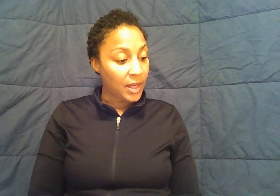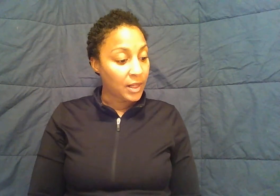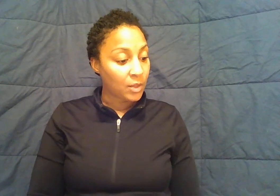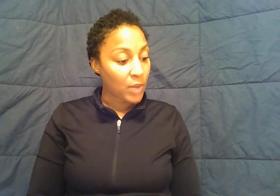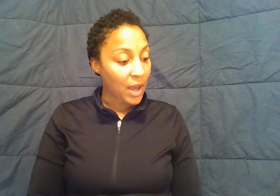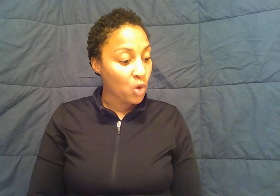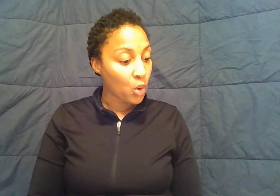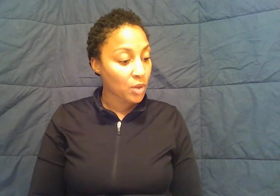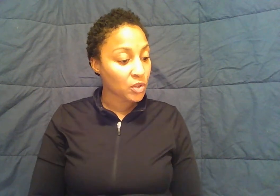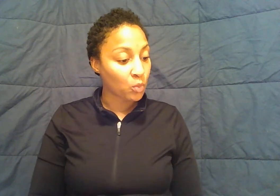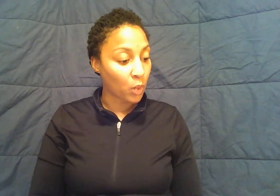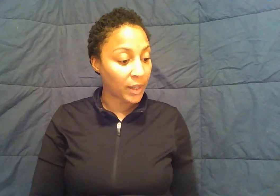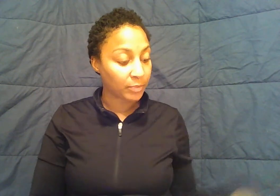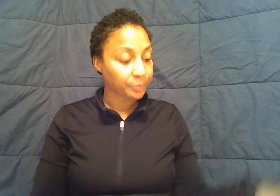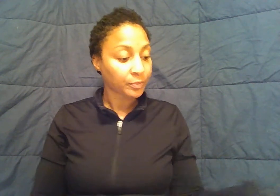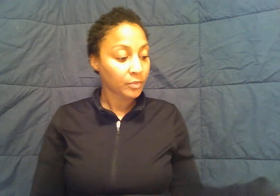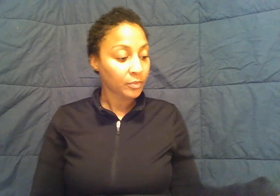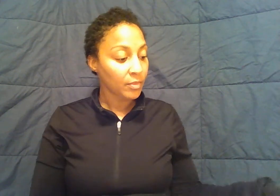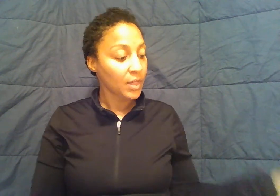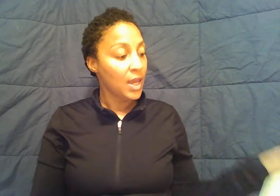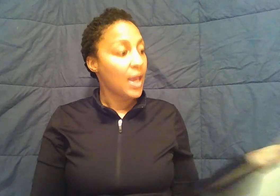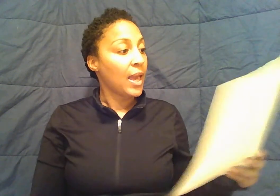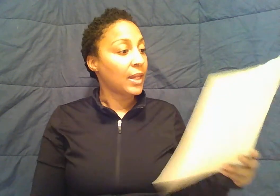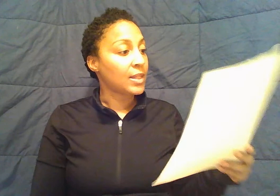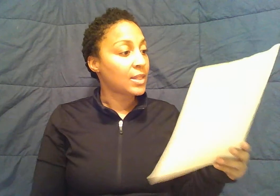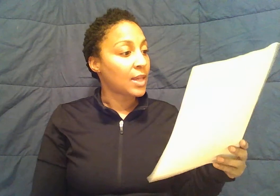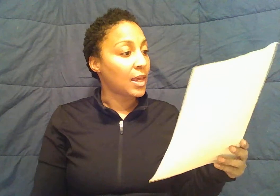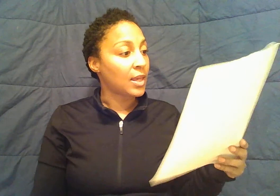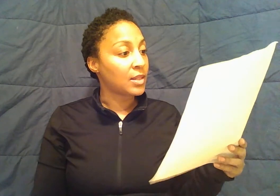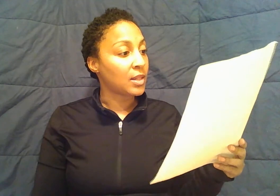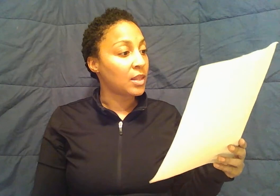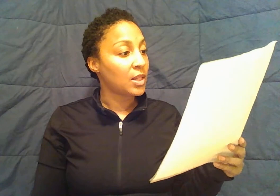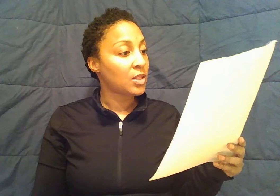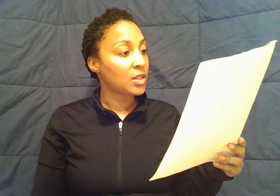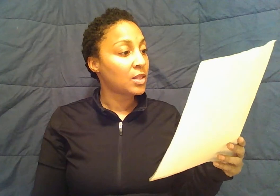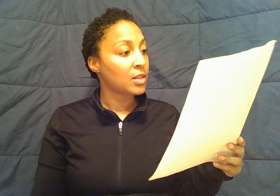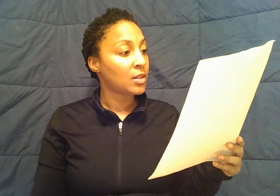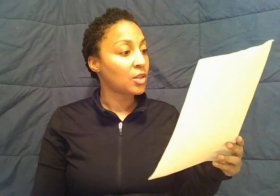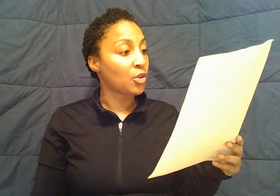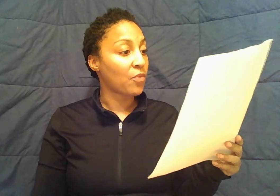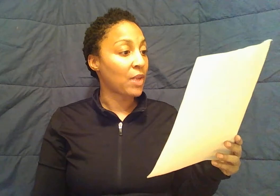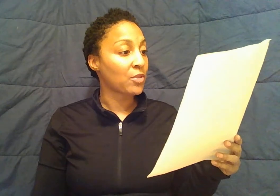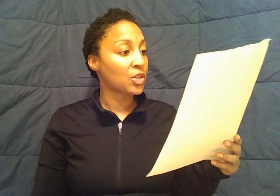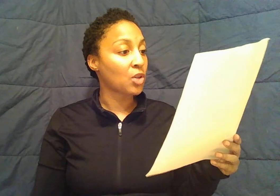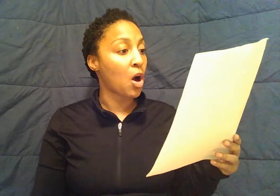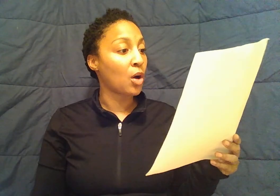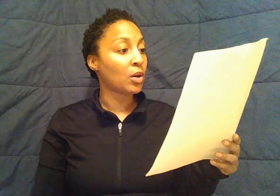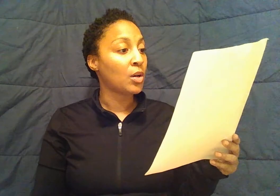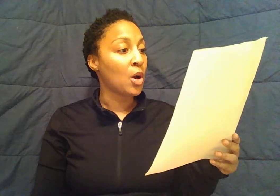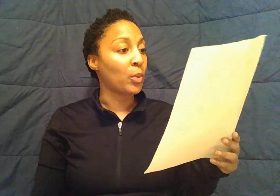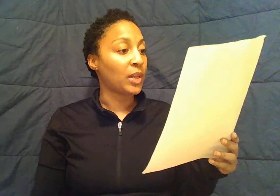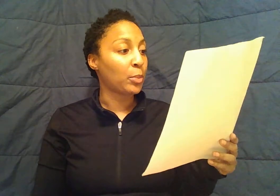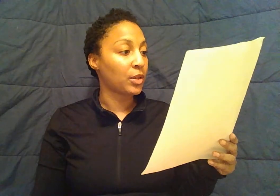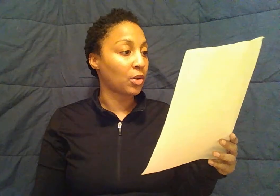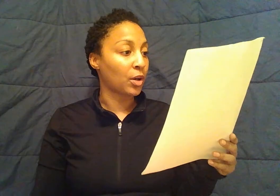Then we have chorus one, and it says, this your favorite song when they put it